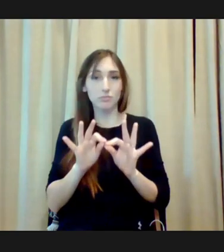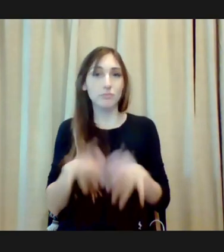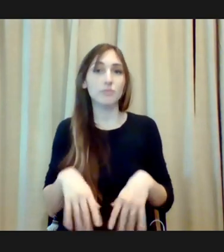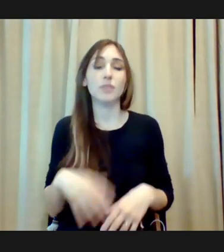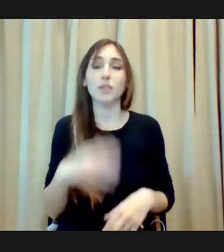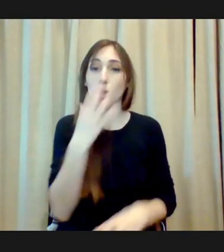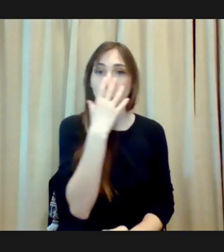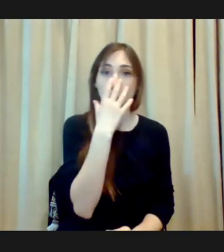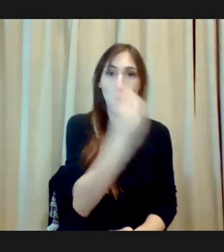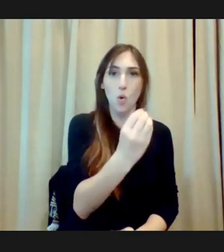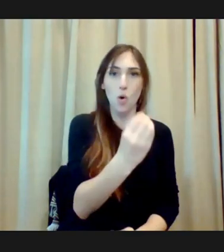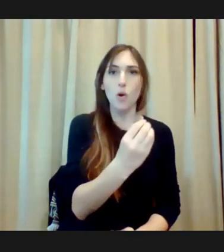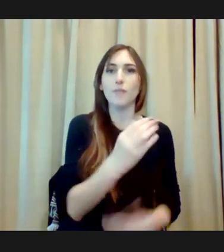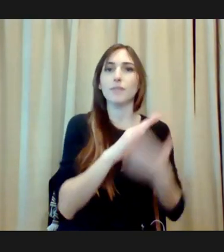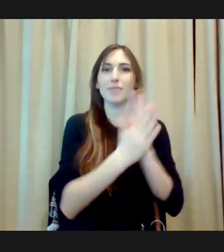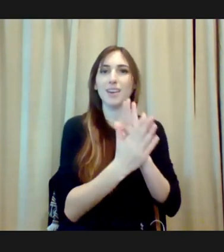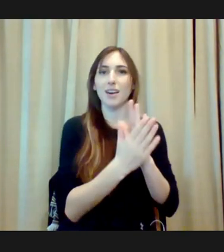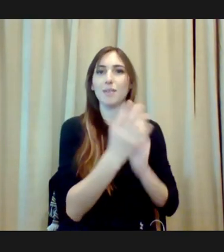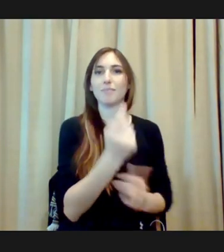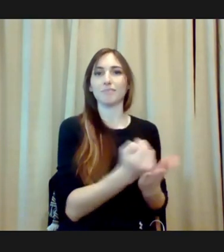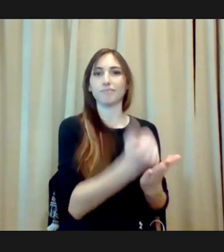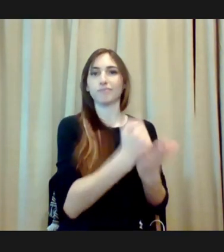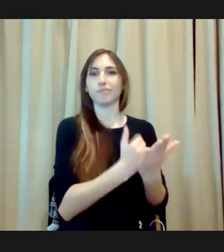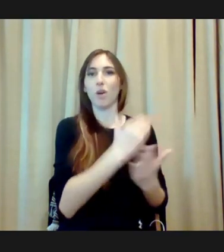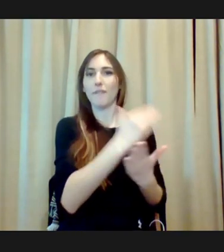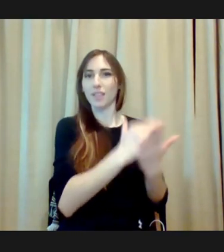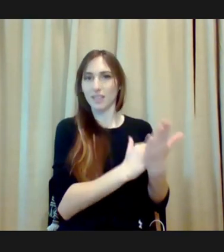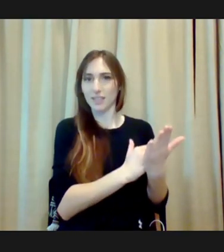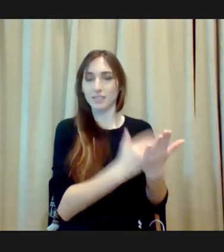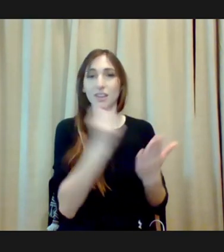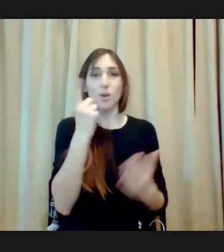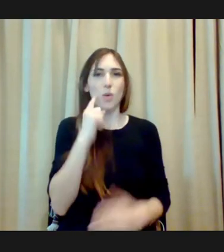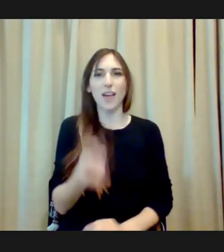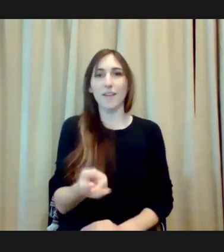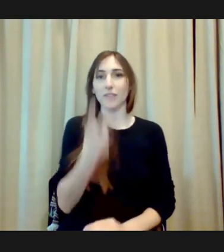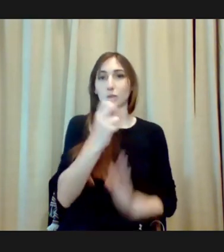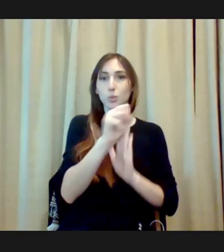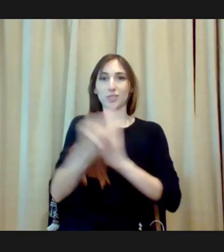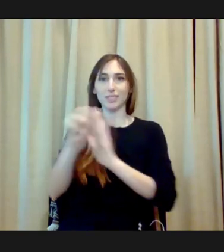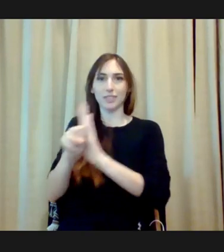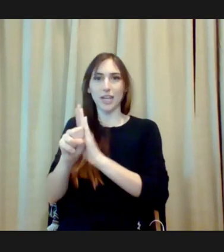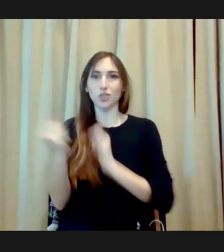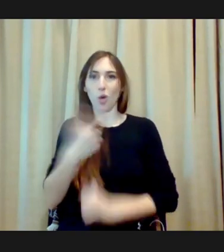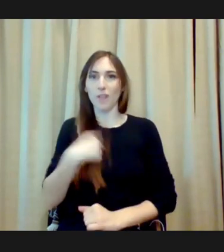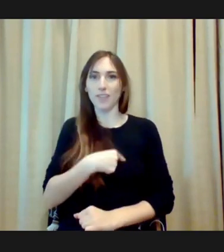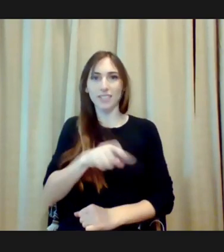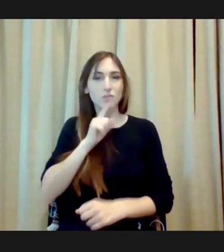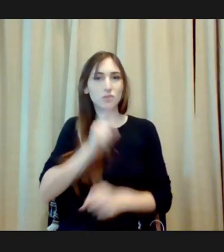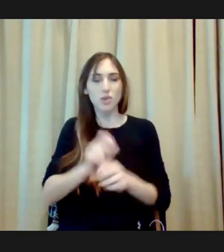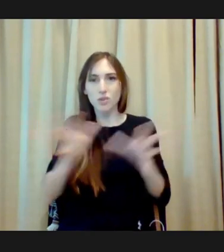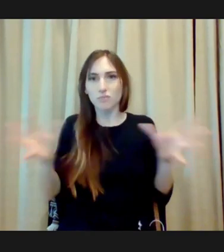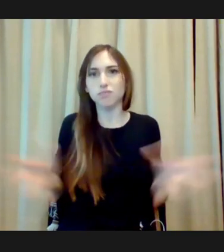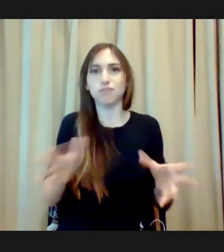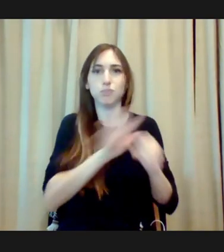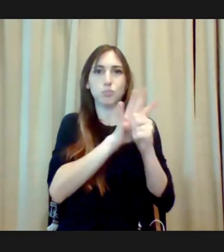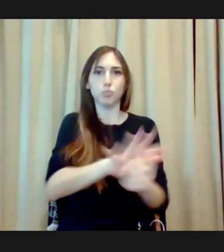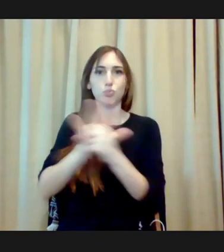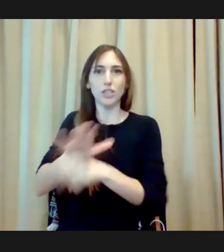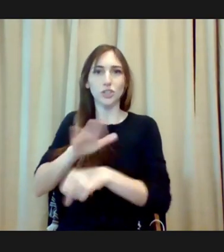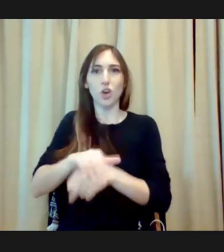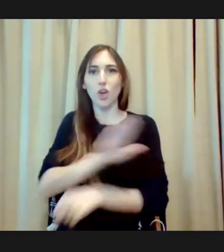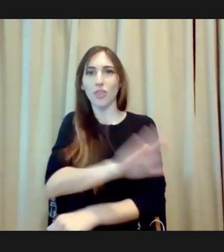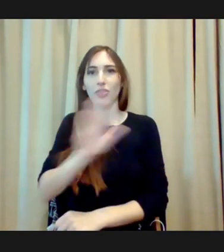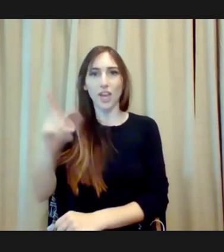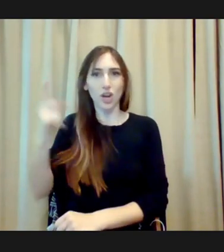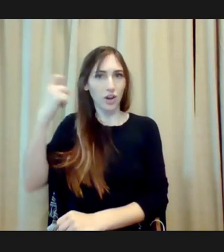federally delisted, there are going to be key states where we all need to be putting pressure on the governors to do our best